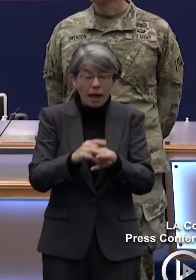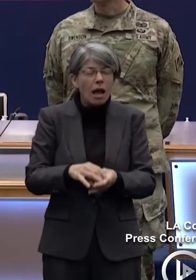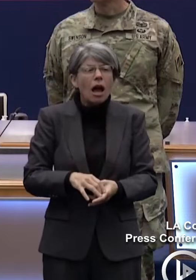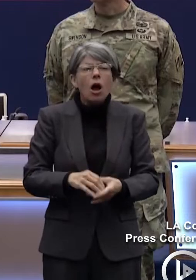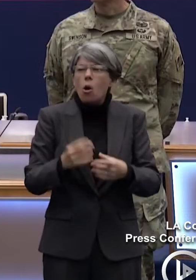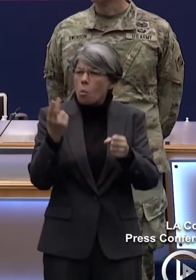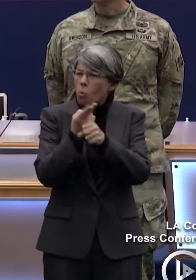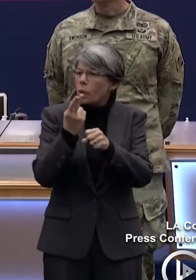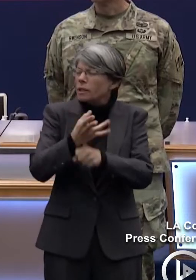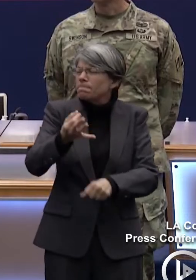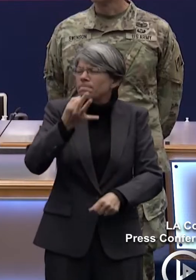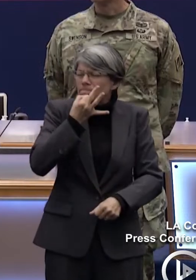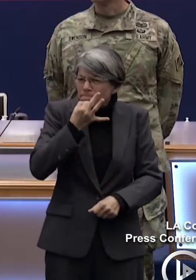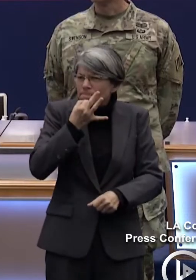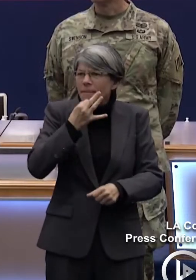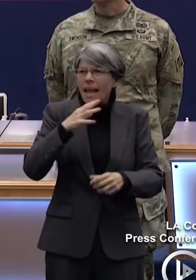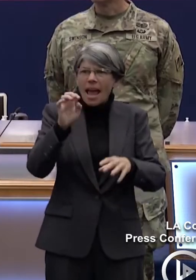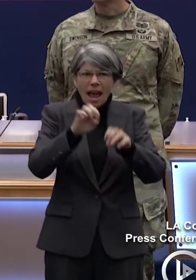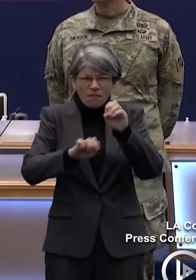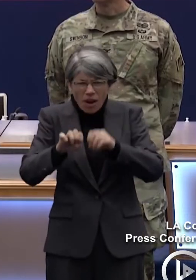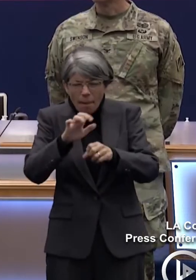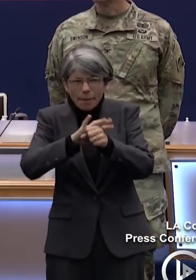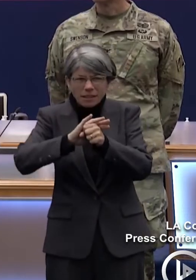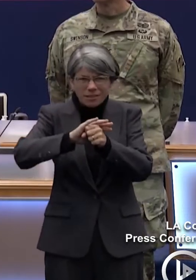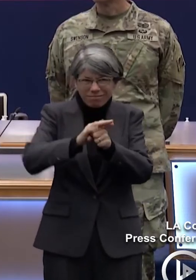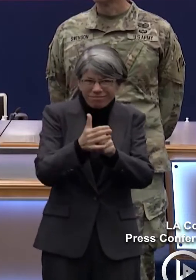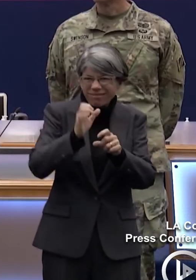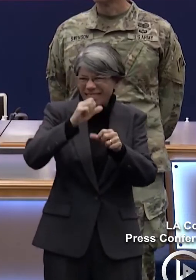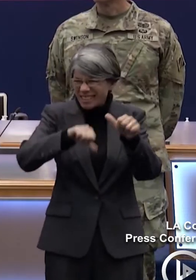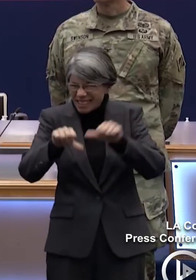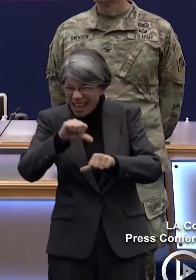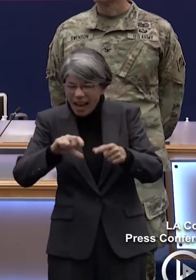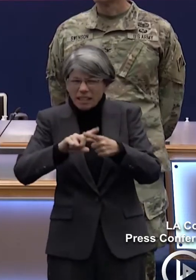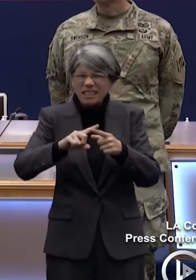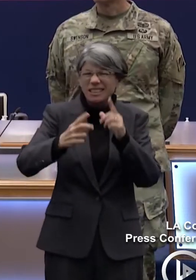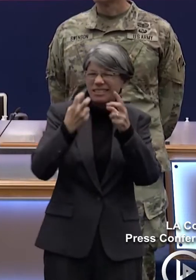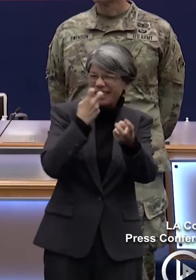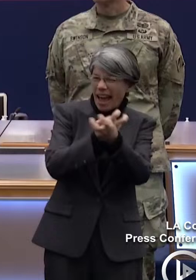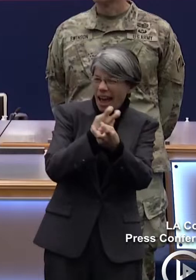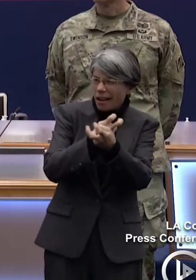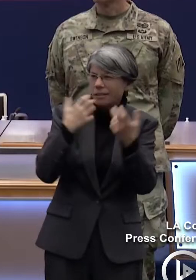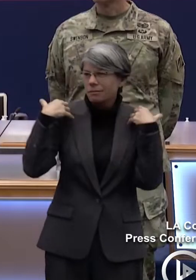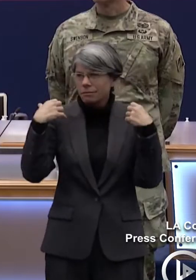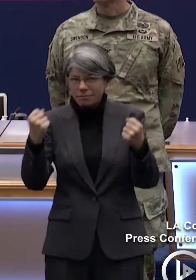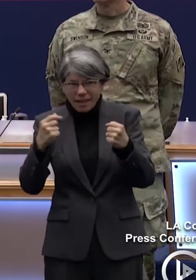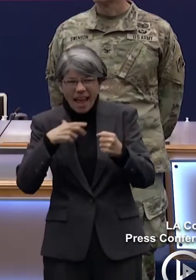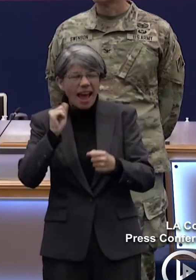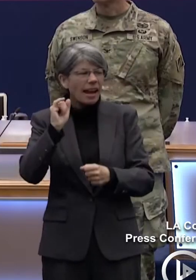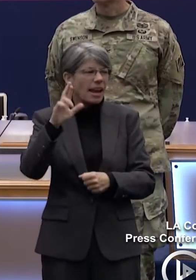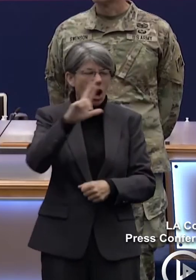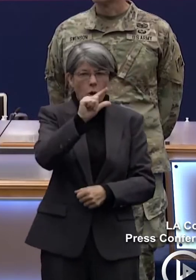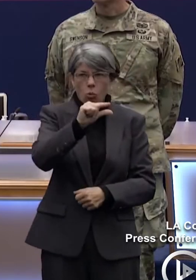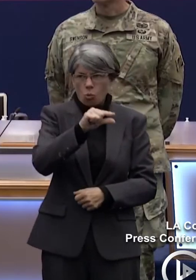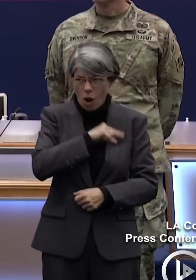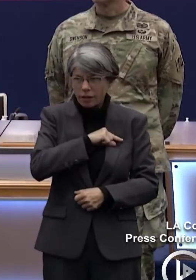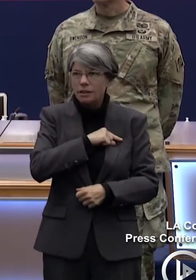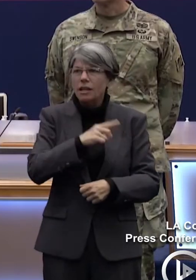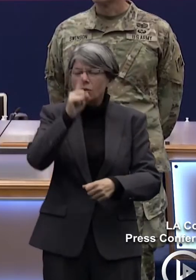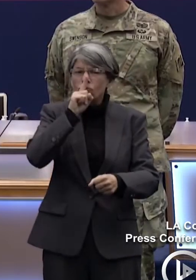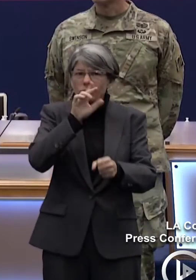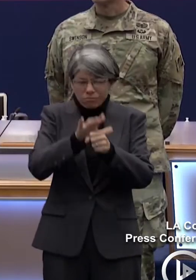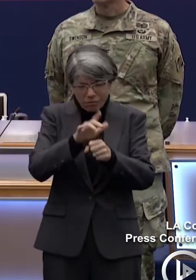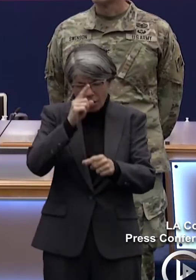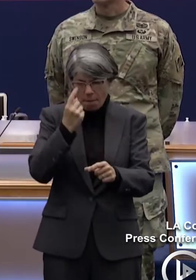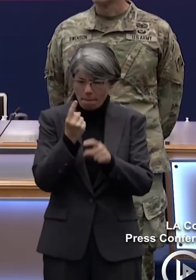leveraging expertise in environmental science, health, toxicology, and air quality to assess potential